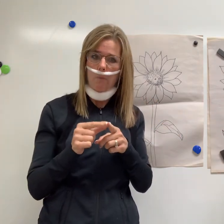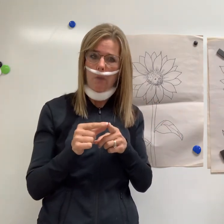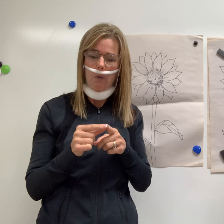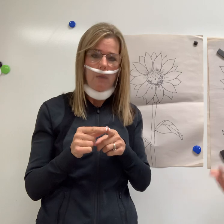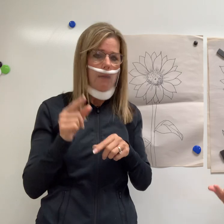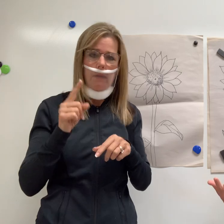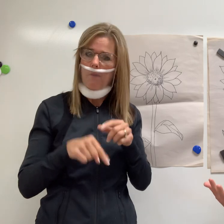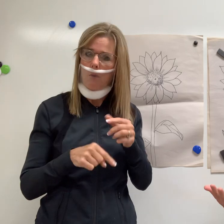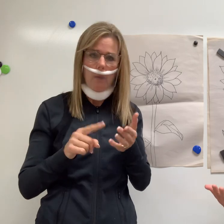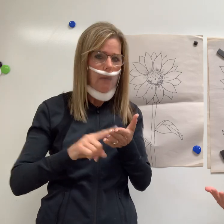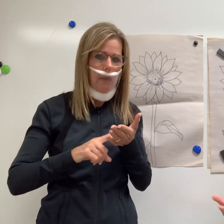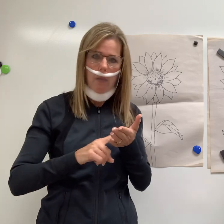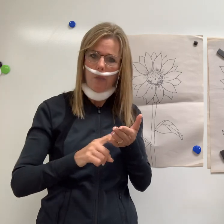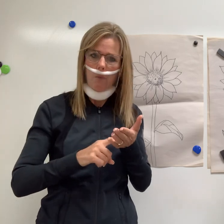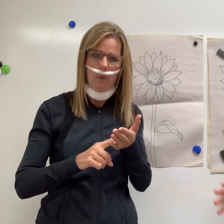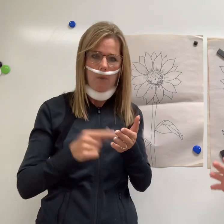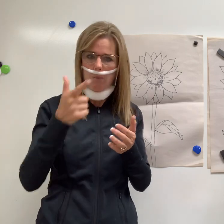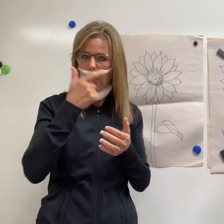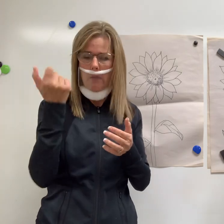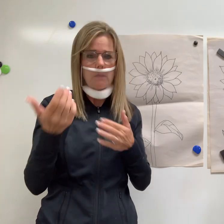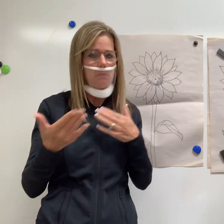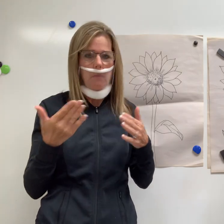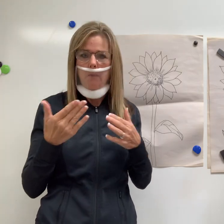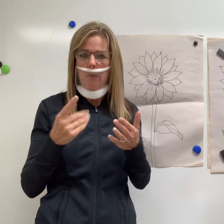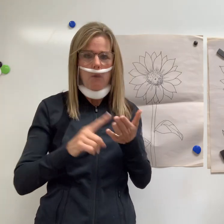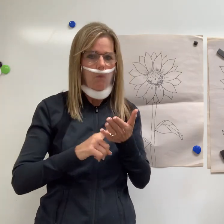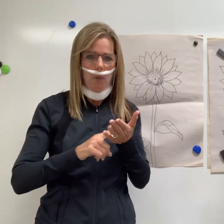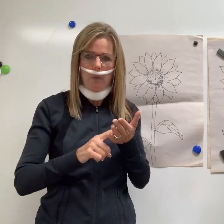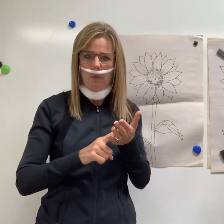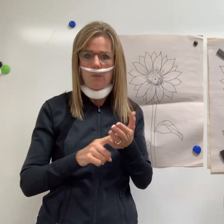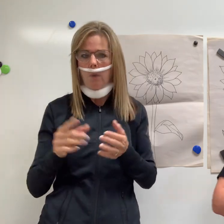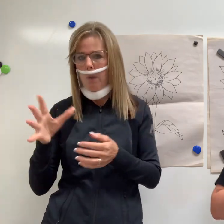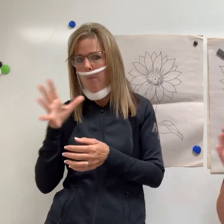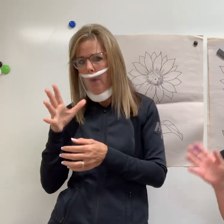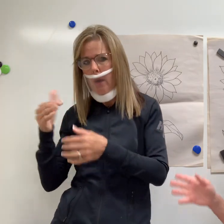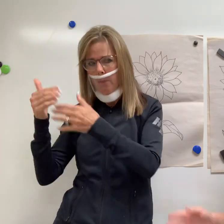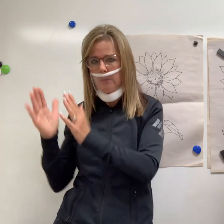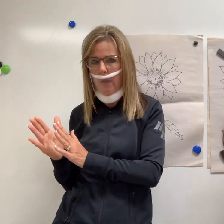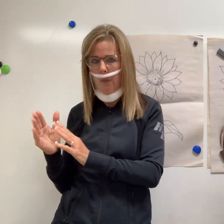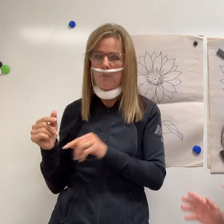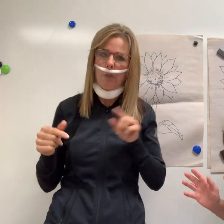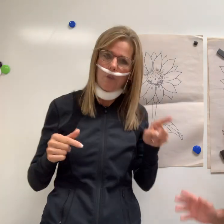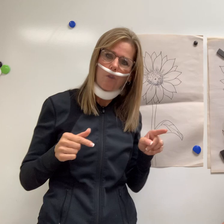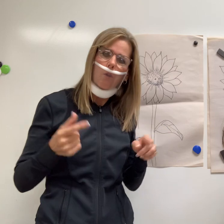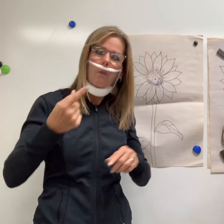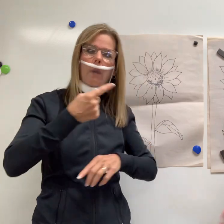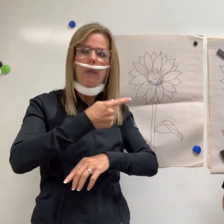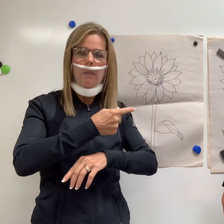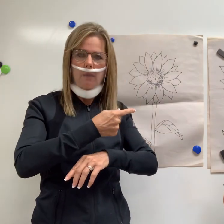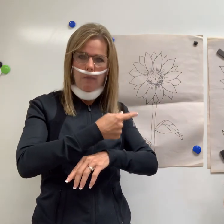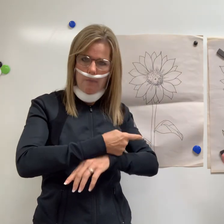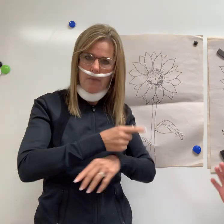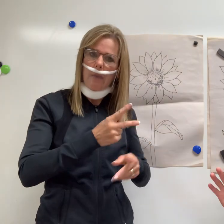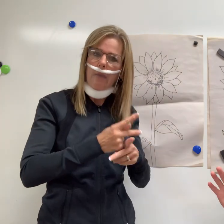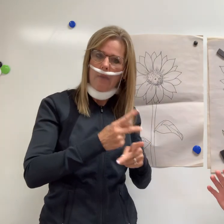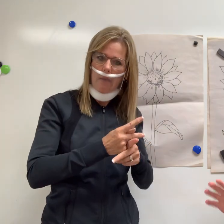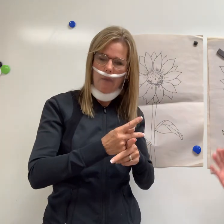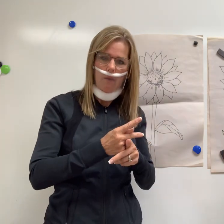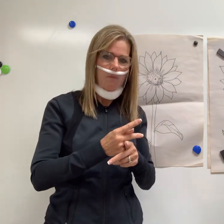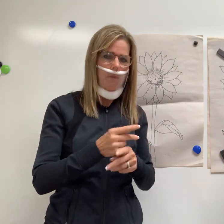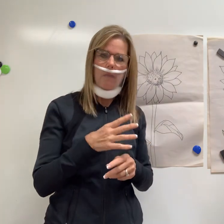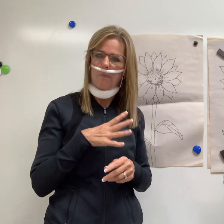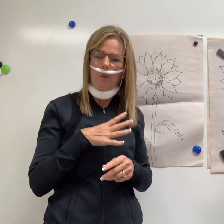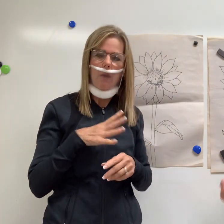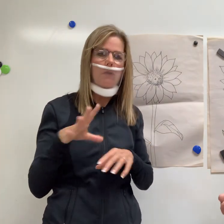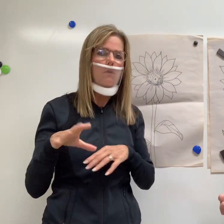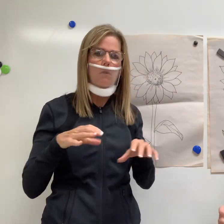you cannot color it in because maybe crayons are at mom's house and you're at daycare and you got to get it done, that's fine.